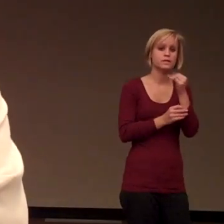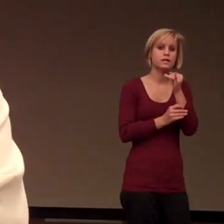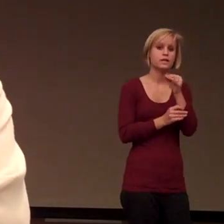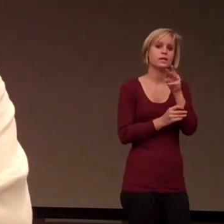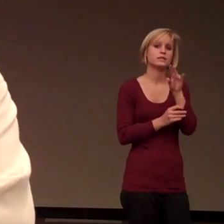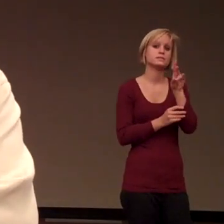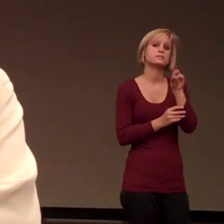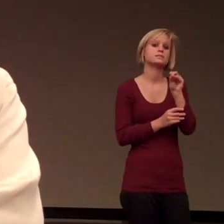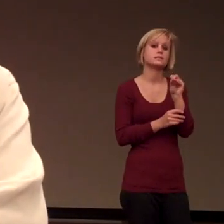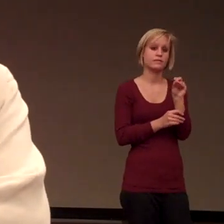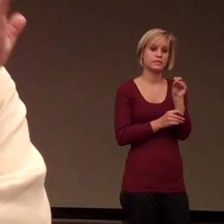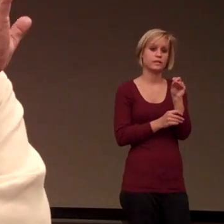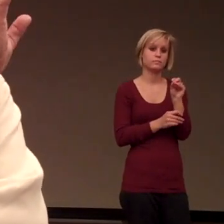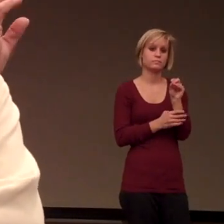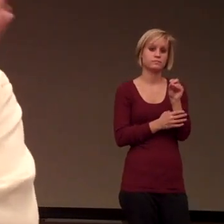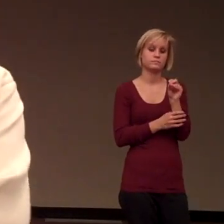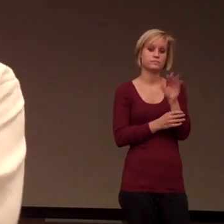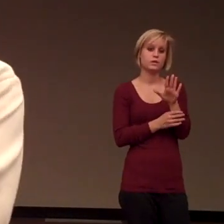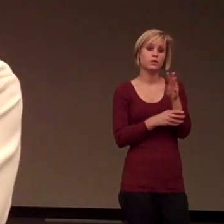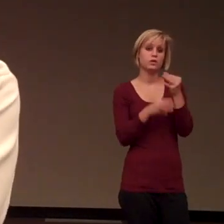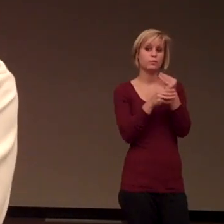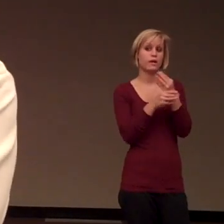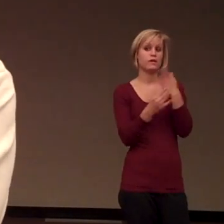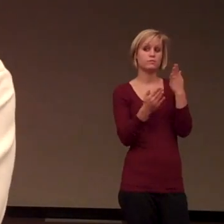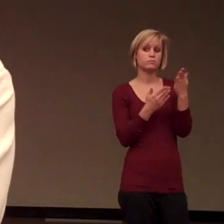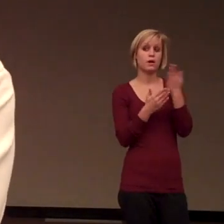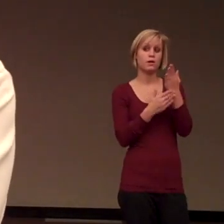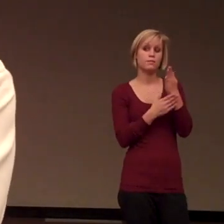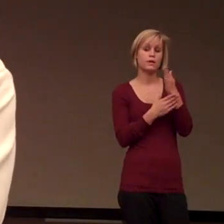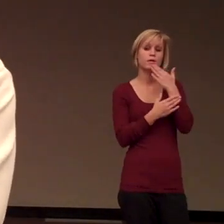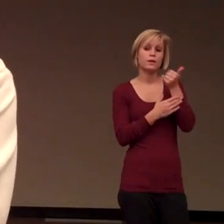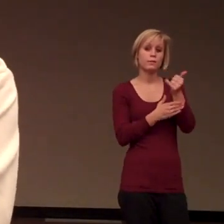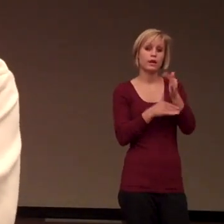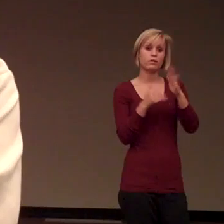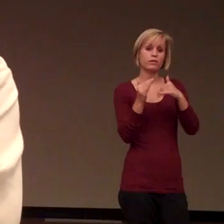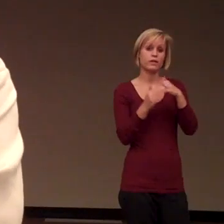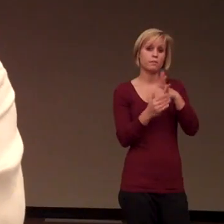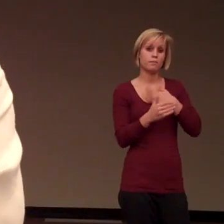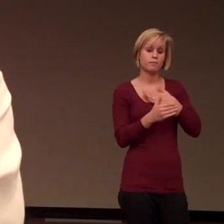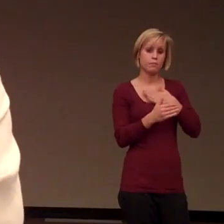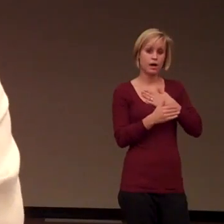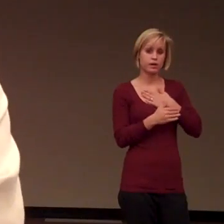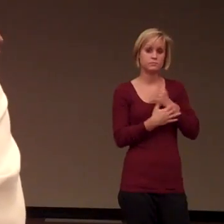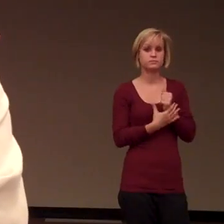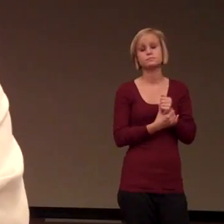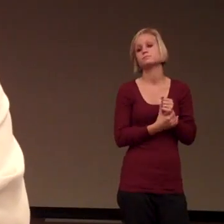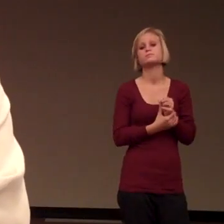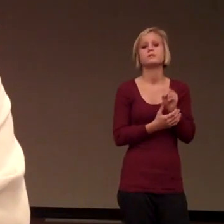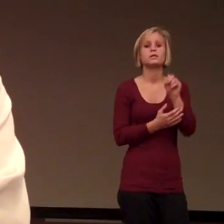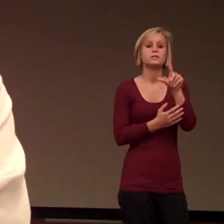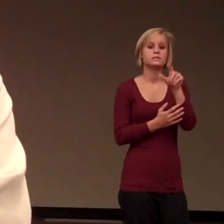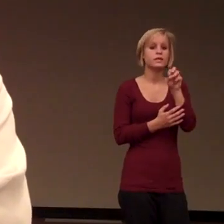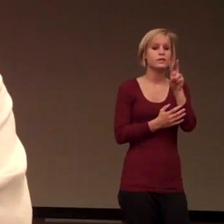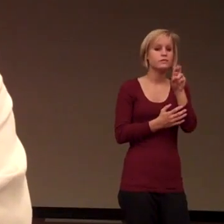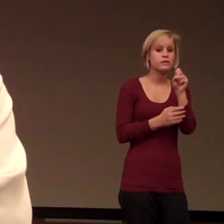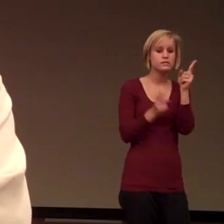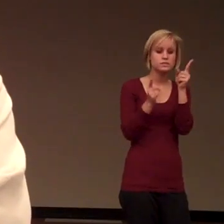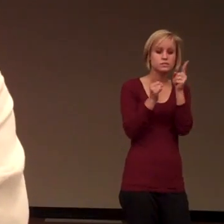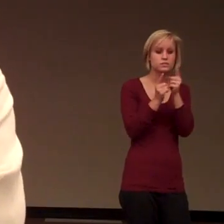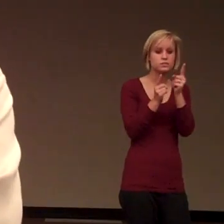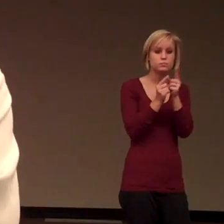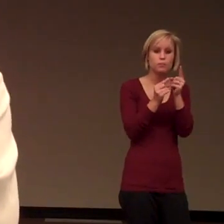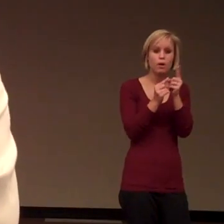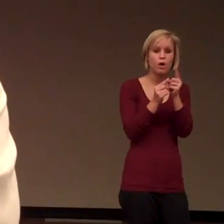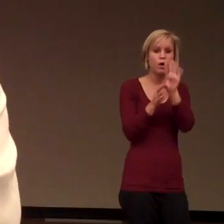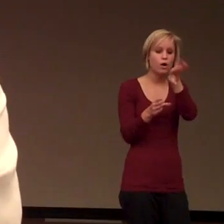Now, your math's probably better than mine. You can find out whatever slavery is, it's a very small amount here.